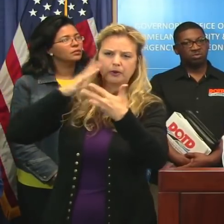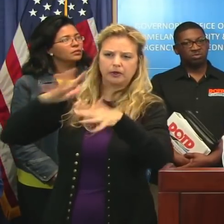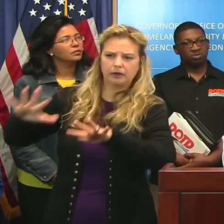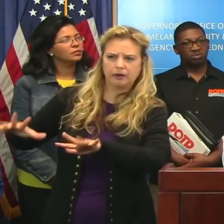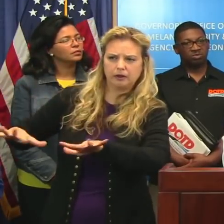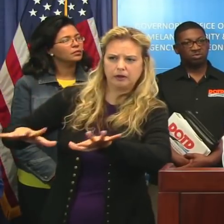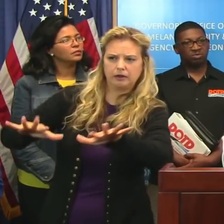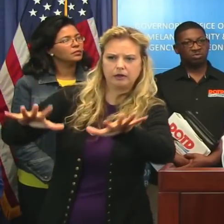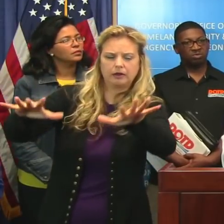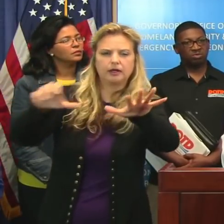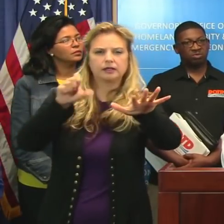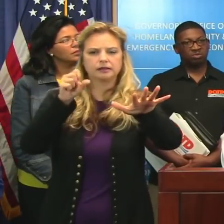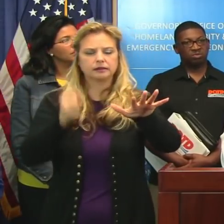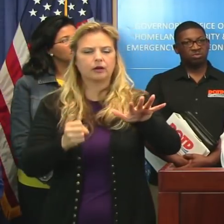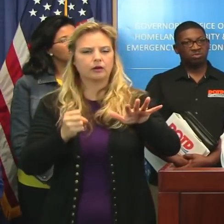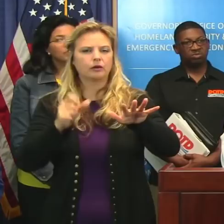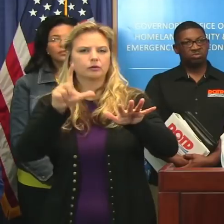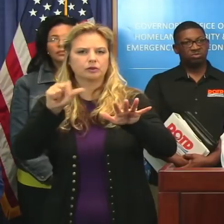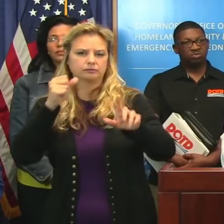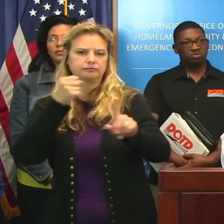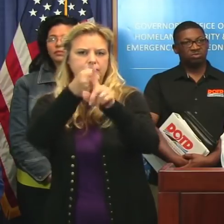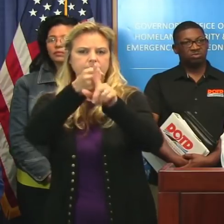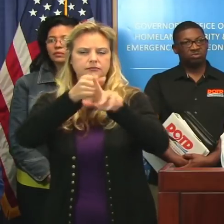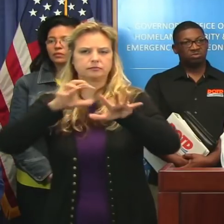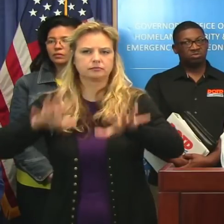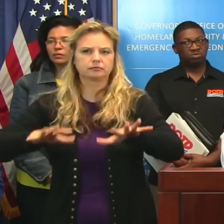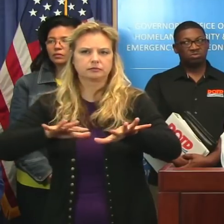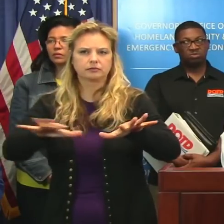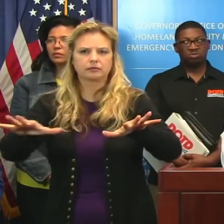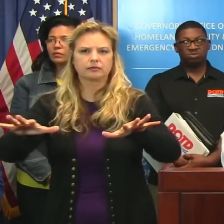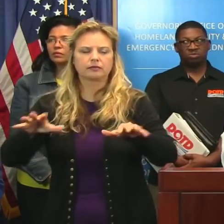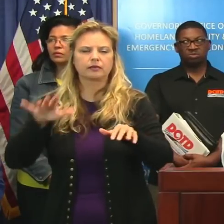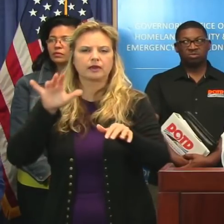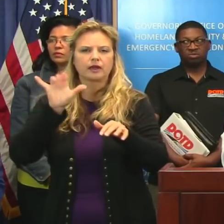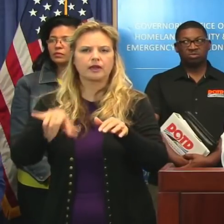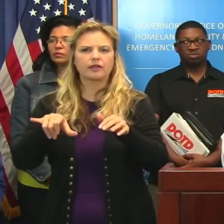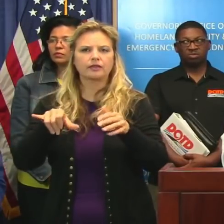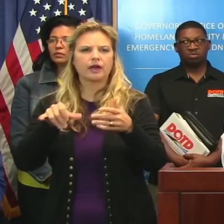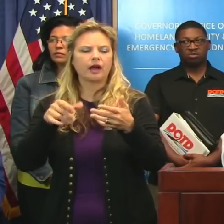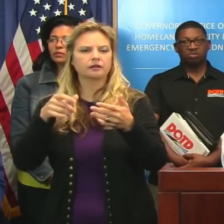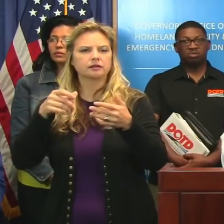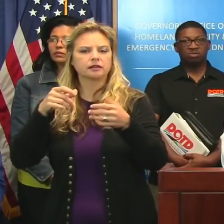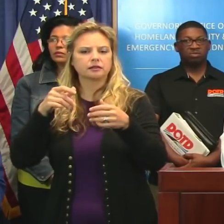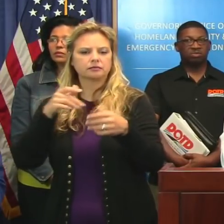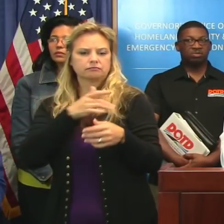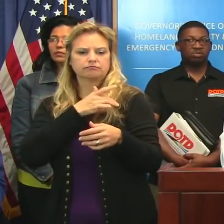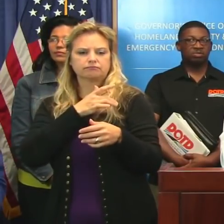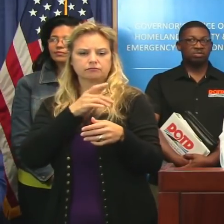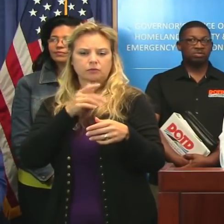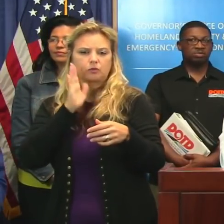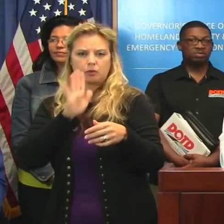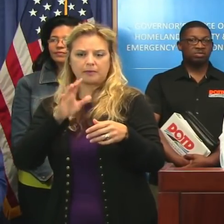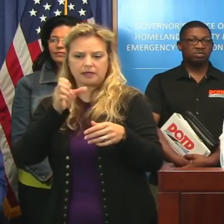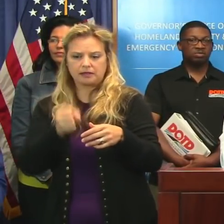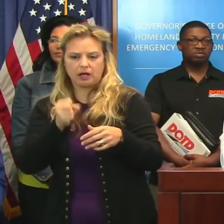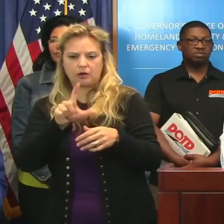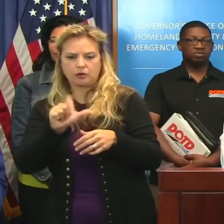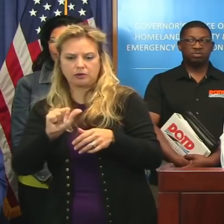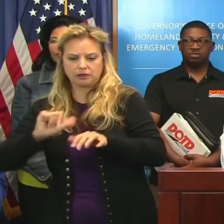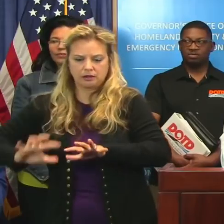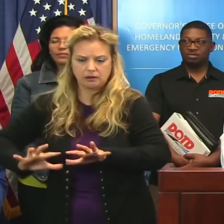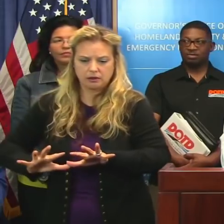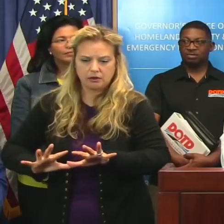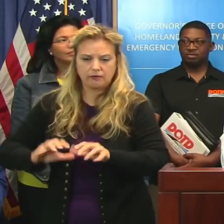South Louisiana. This storm, particularly in southeastern Louisiana, as the storm moves up,